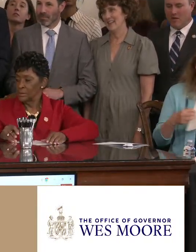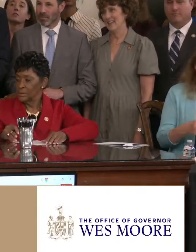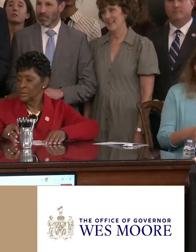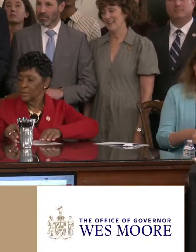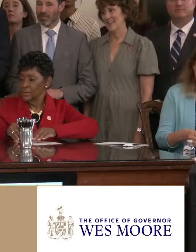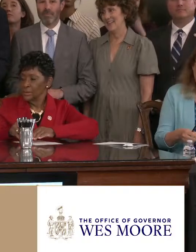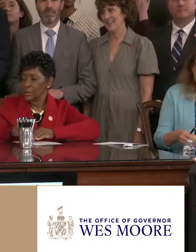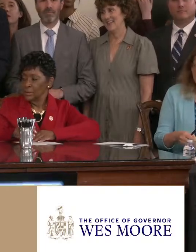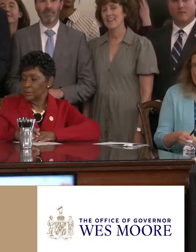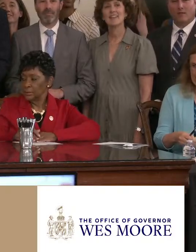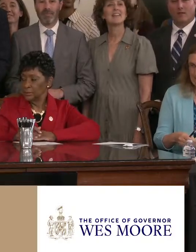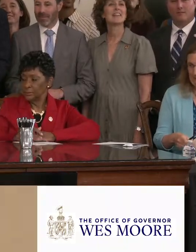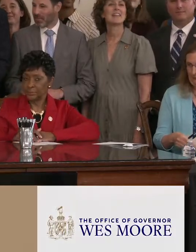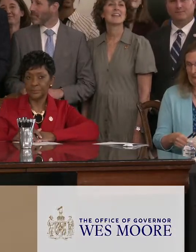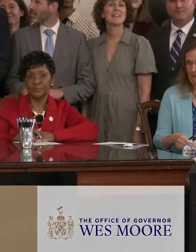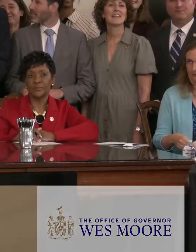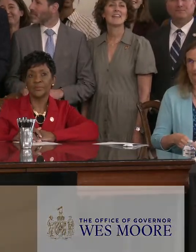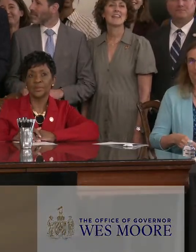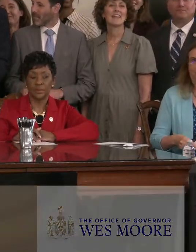shot. Okay?